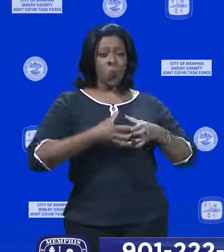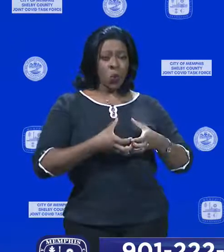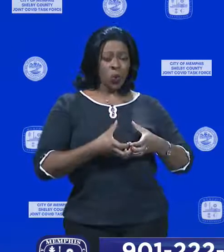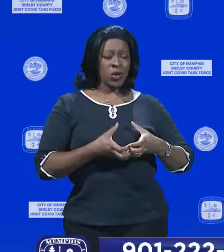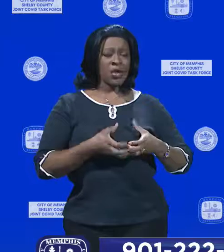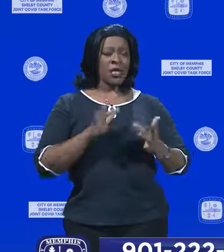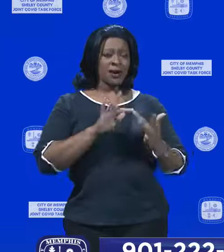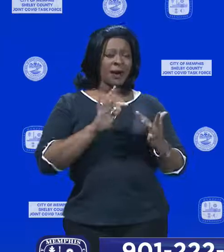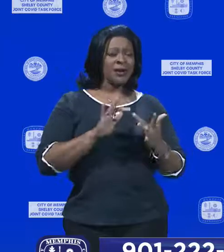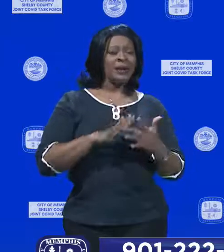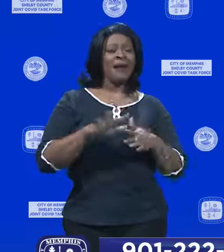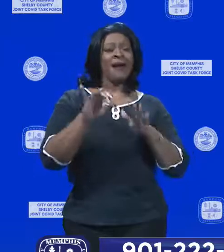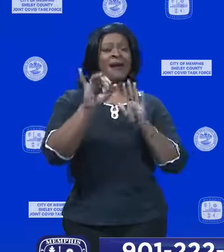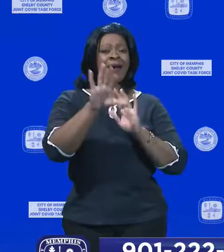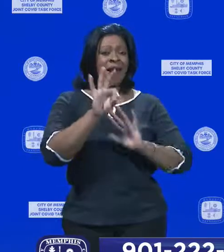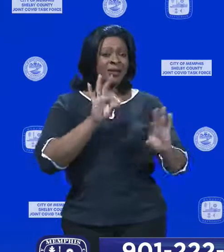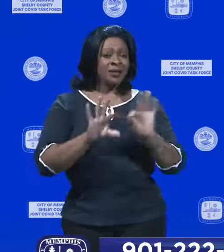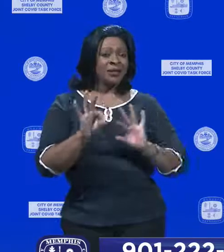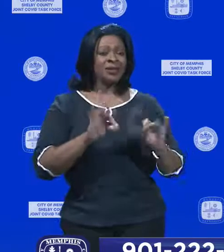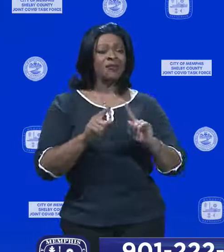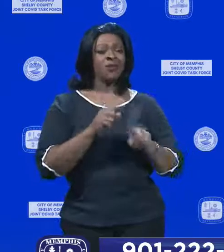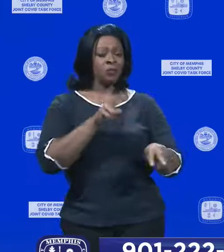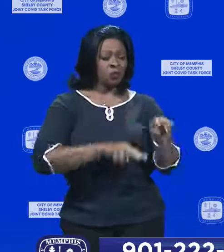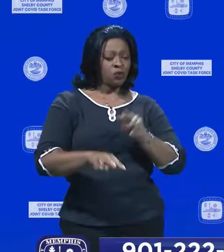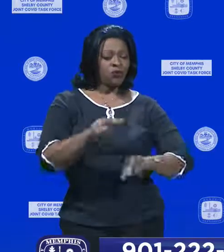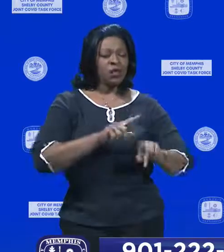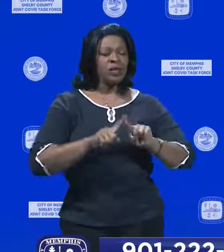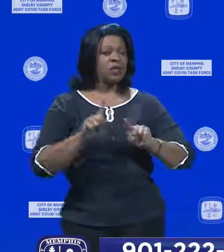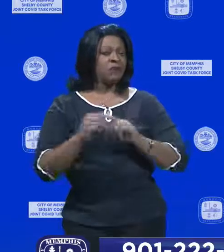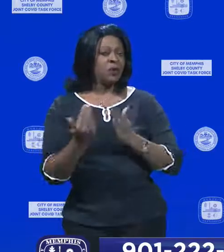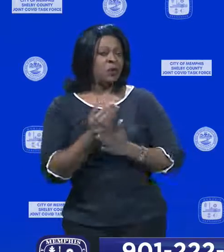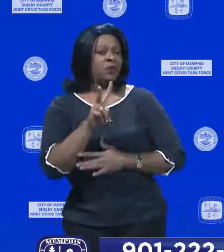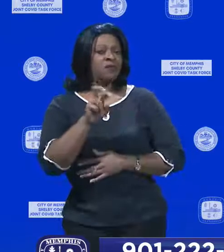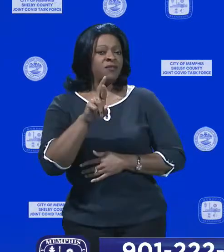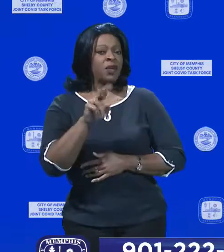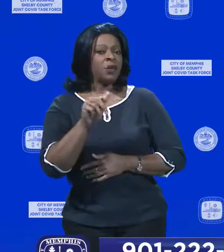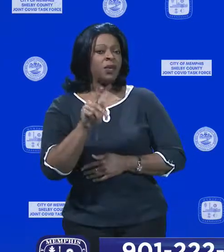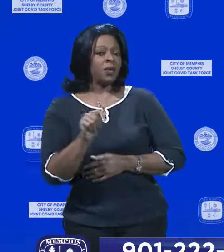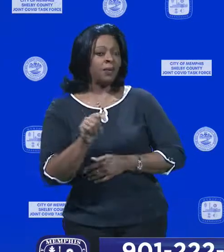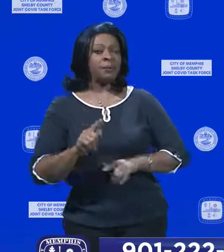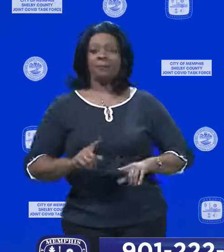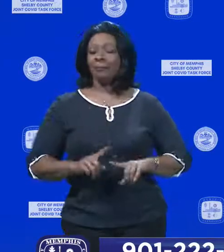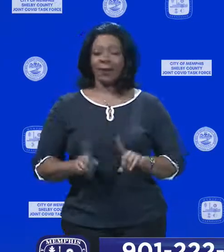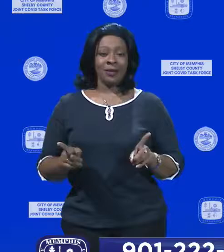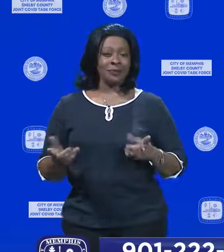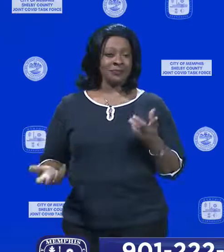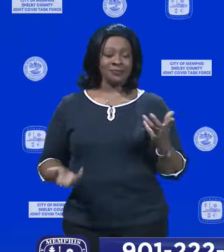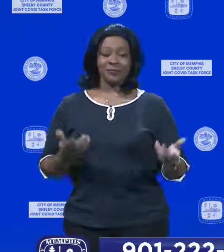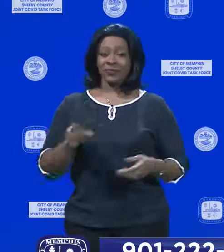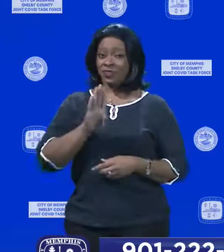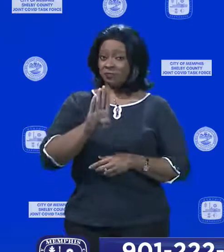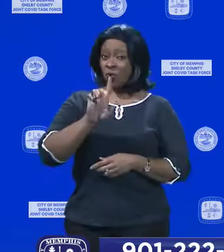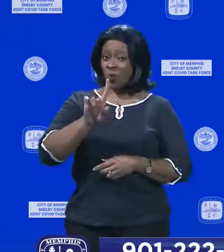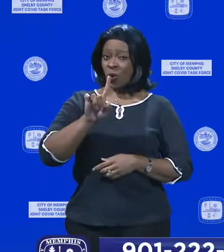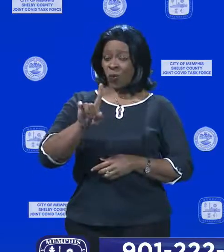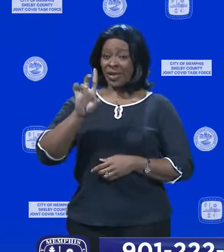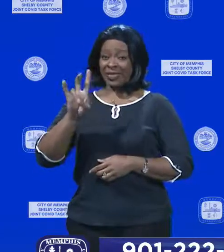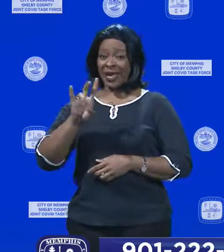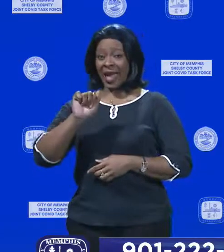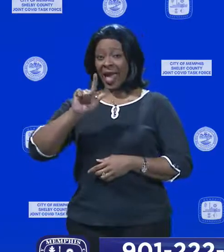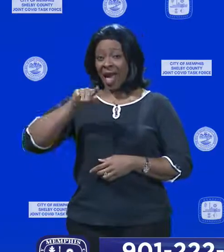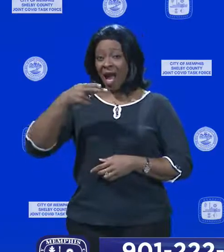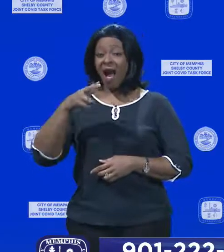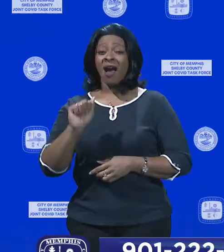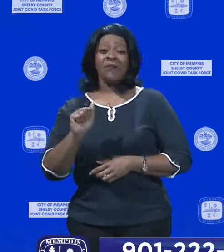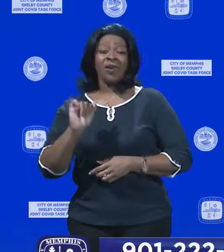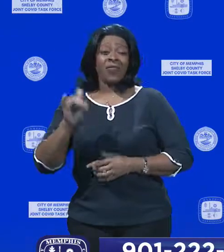contacts, identification through surveillance of these. But the B.1.1.7 or the Alpha